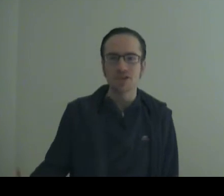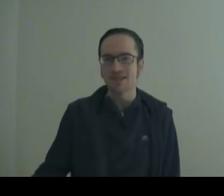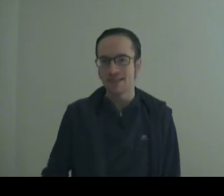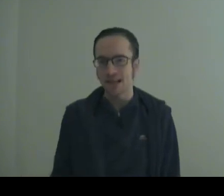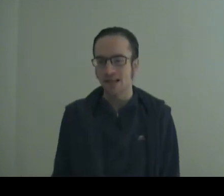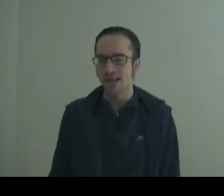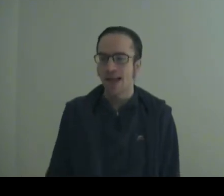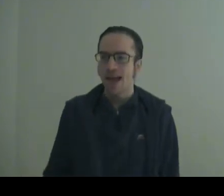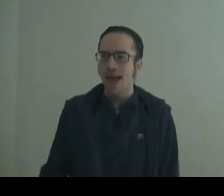prison cell